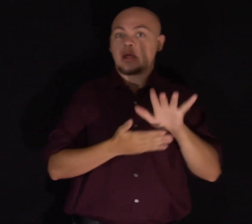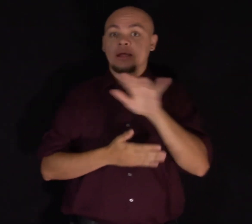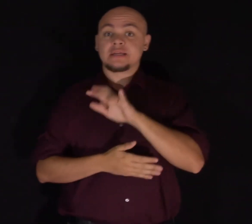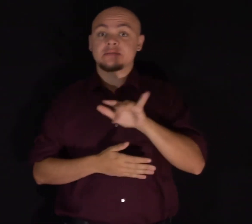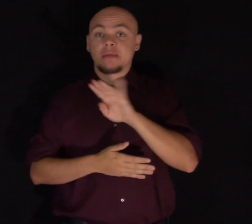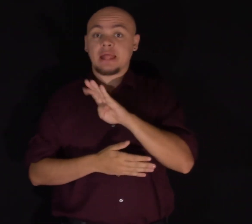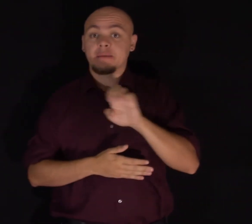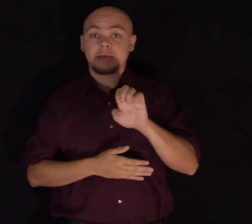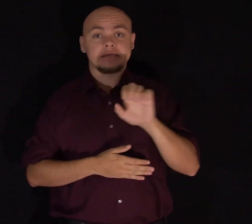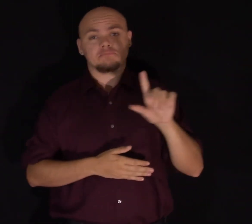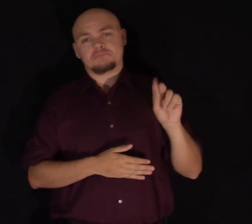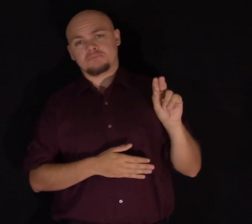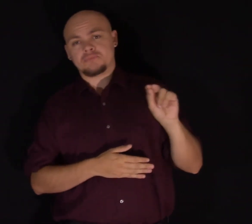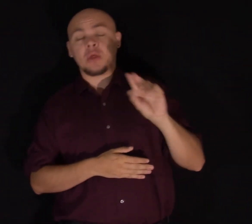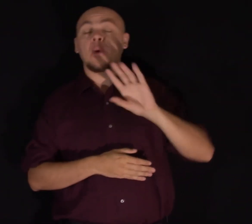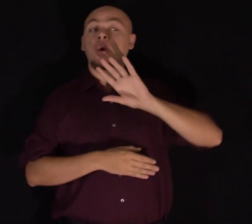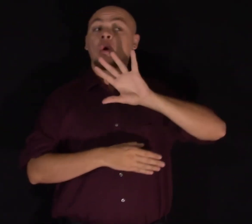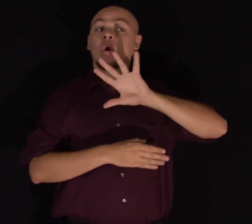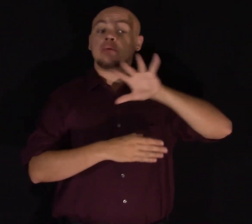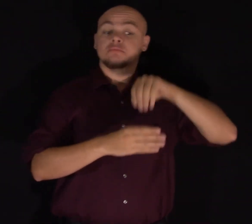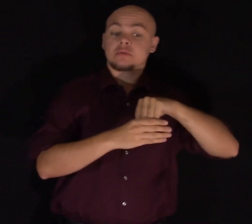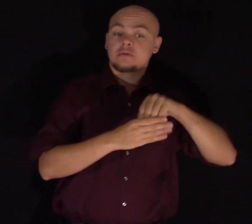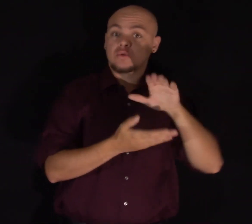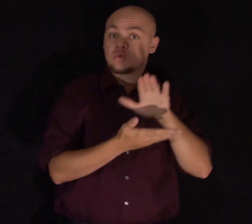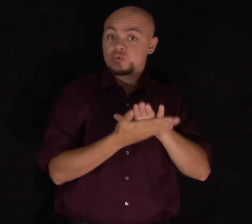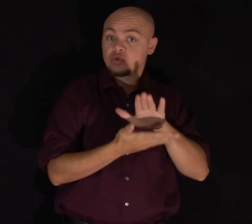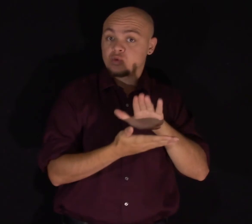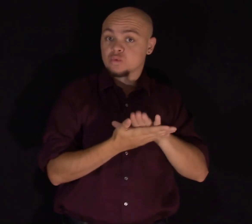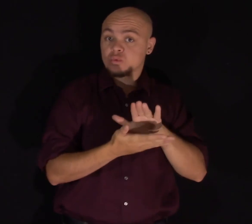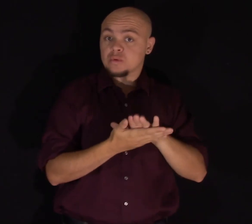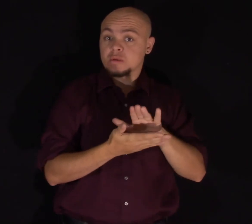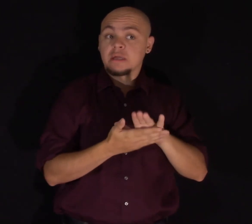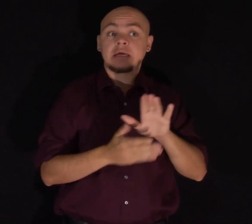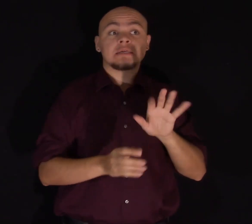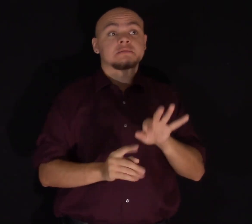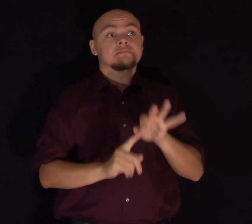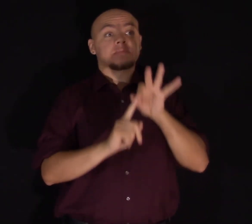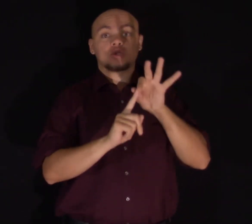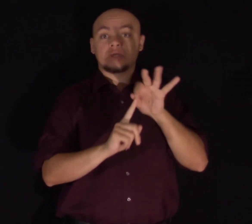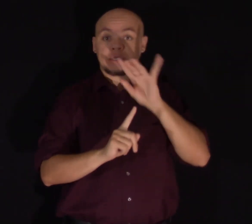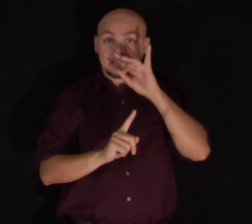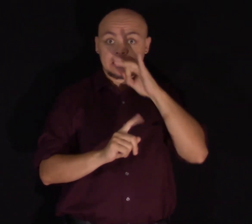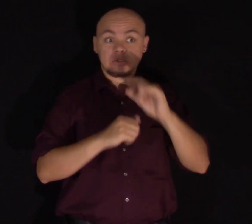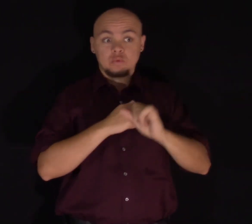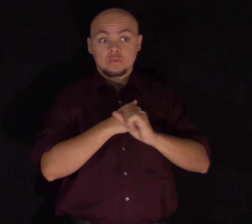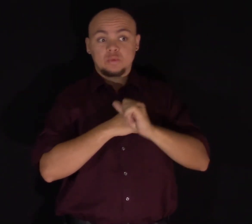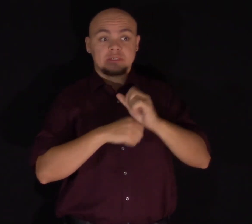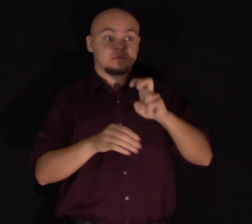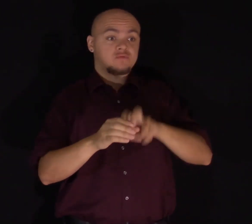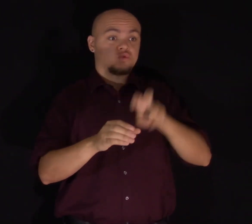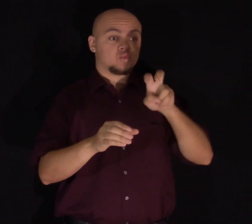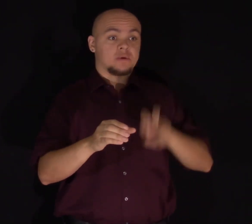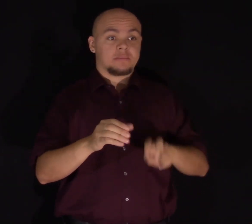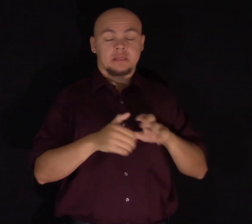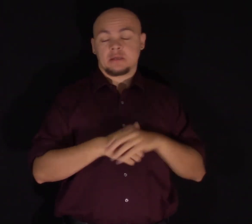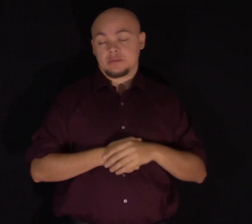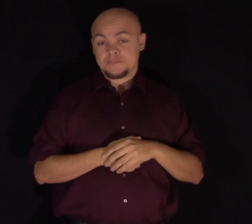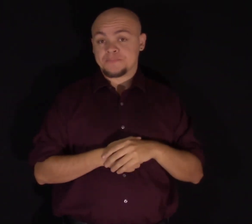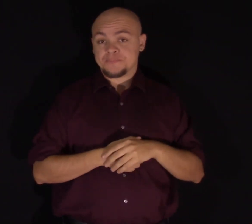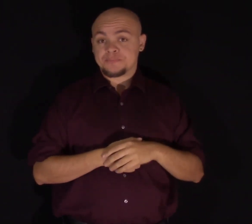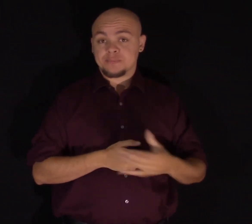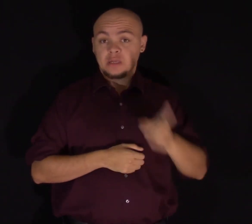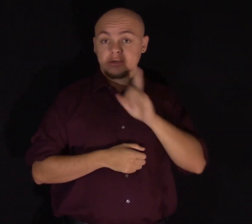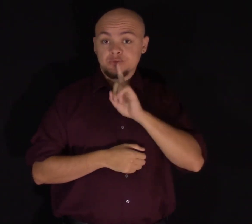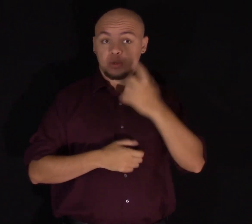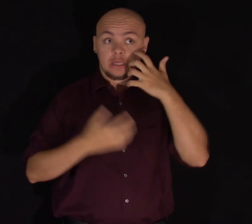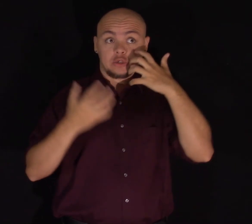it's also in school, especially for kids at risk for dropping out. To me, the most shocking thing about